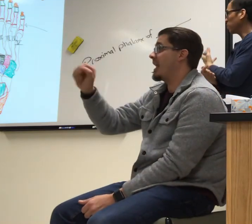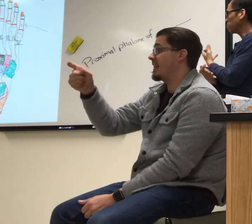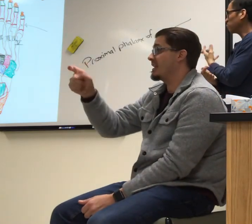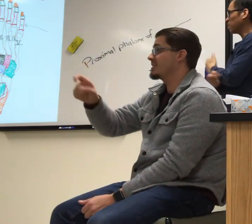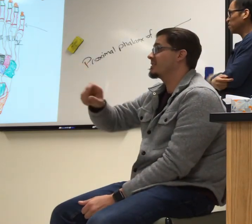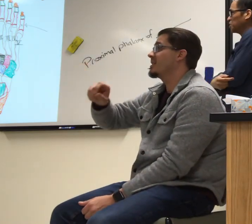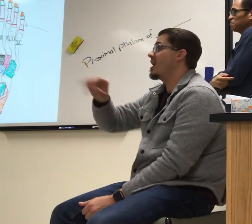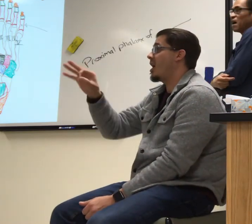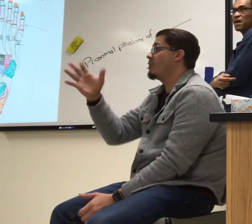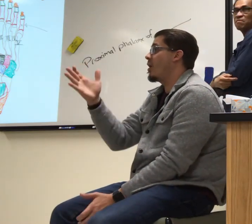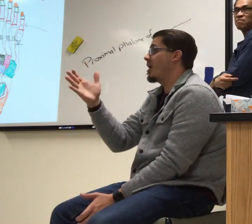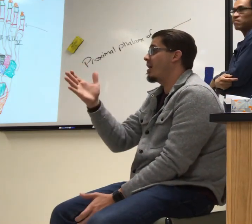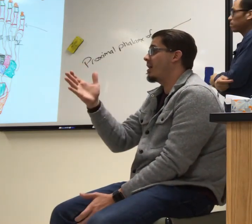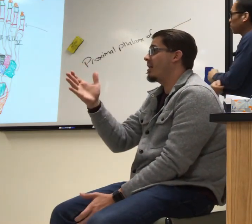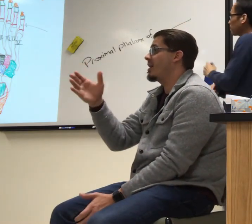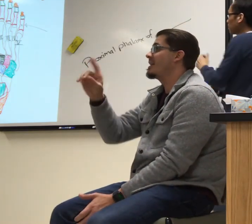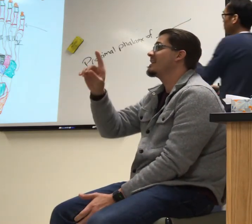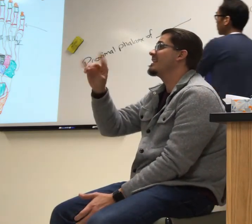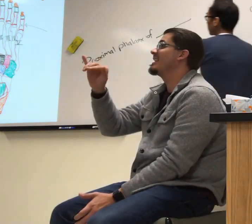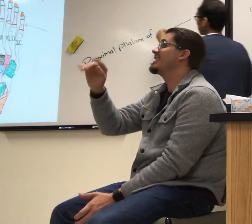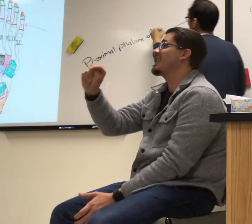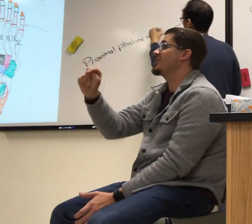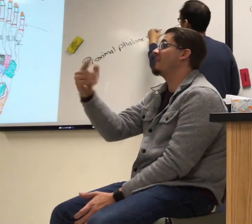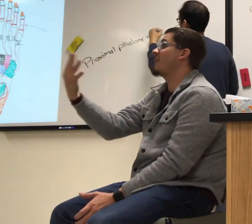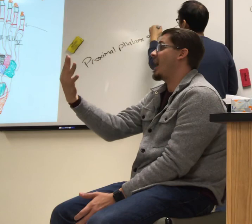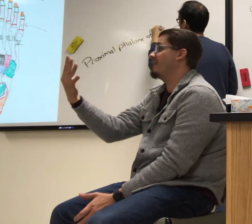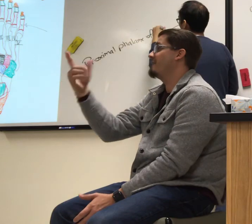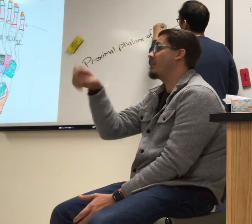What would you put? Digit 5?